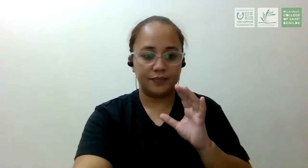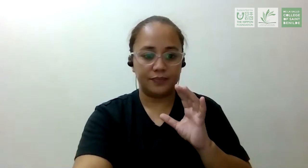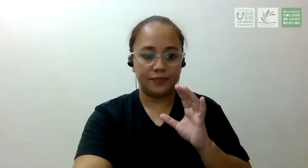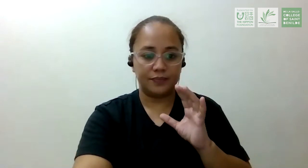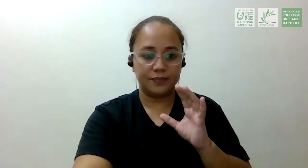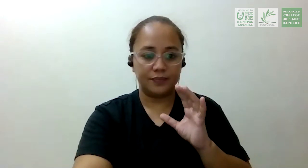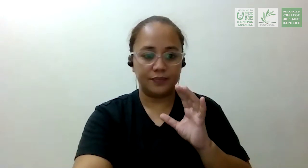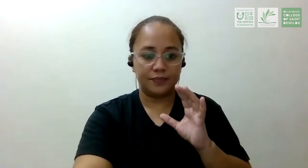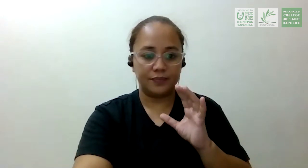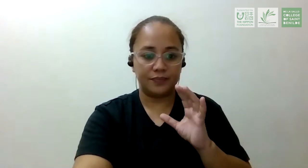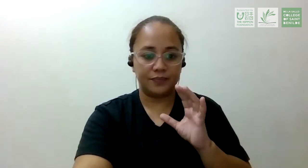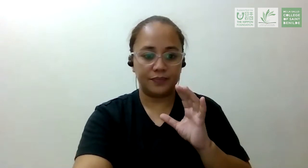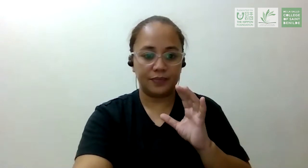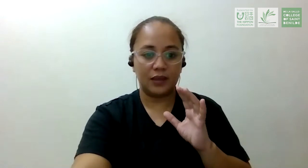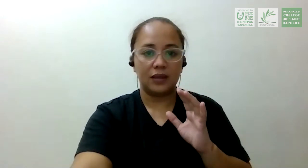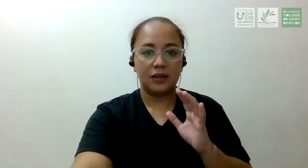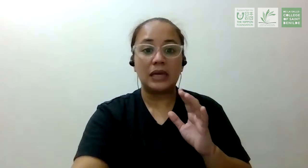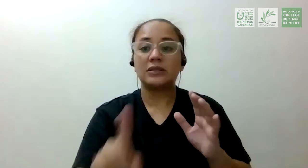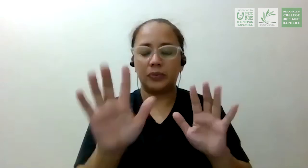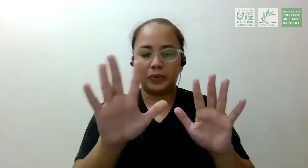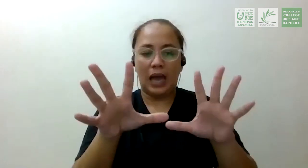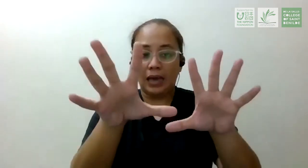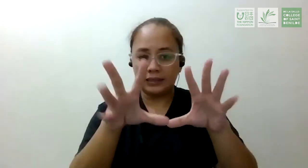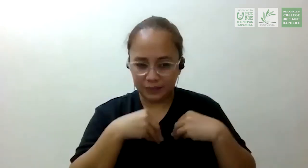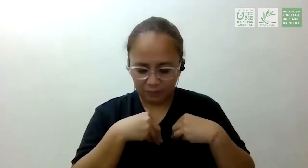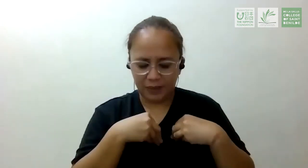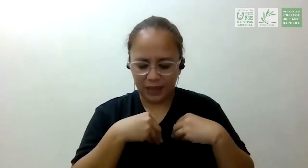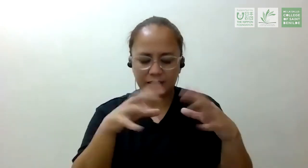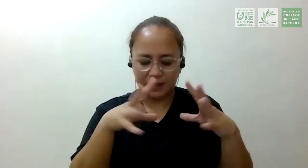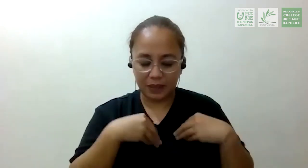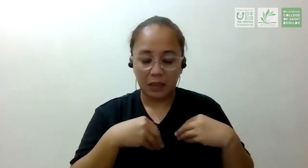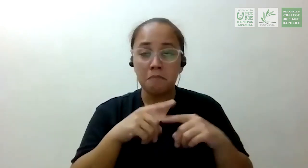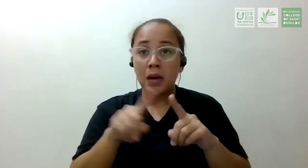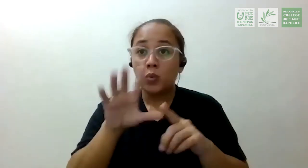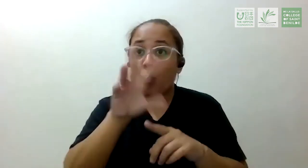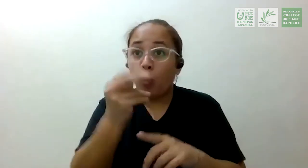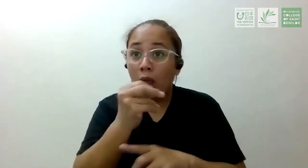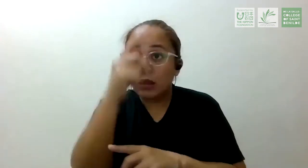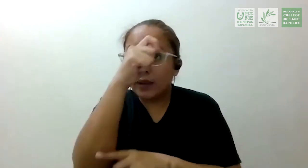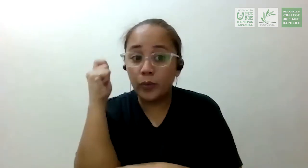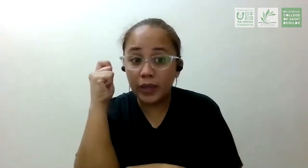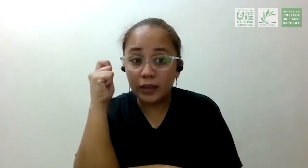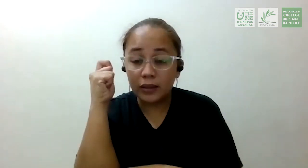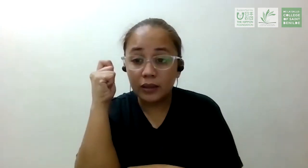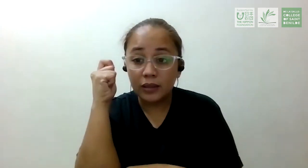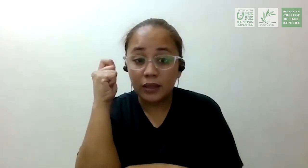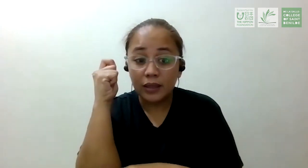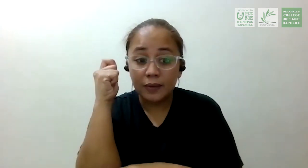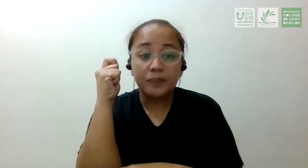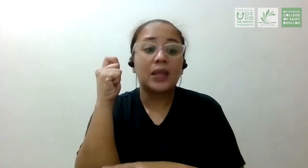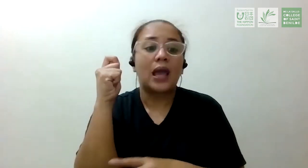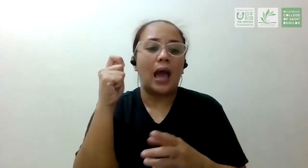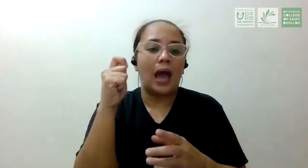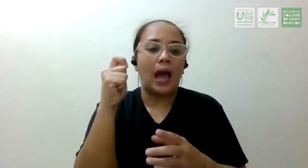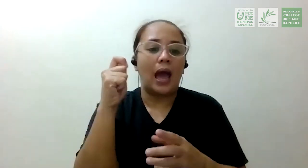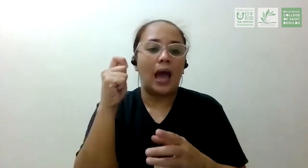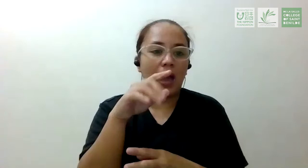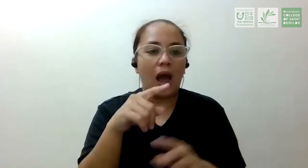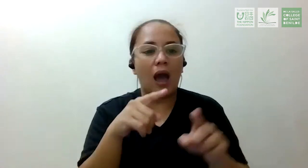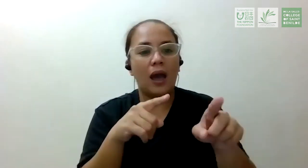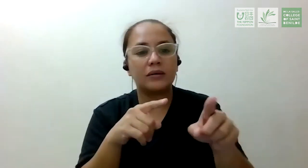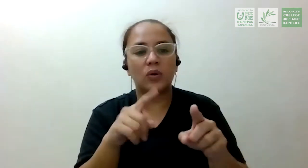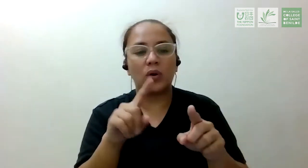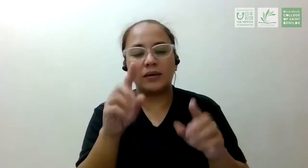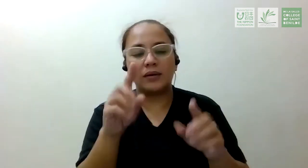He was accepted, but I want to get the date he graduated. So slide number 58, only the